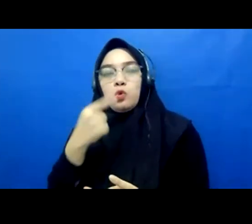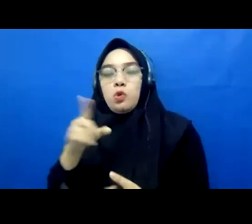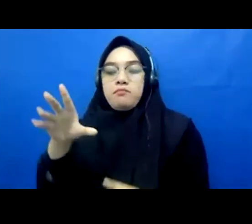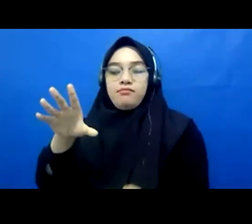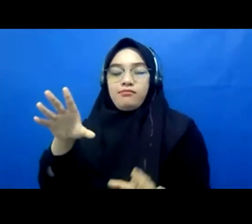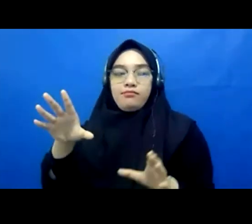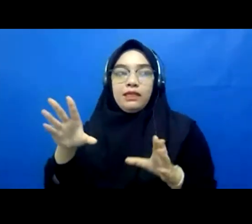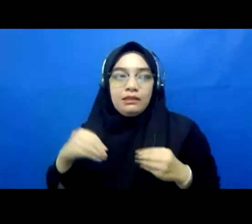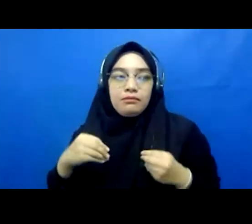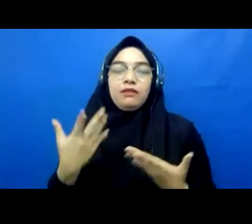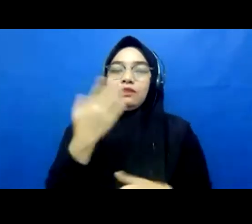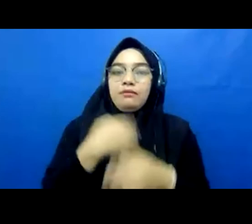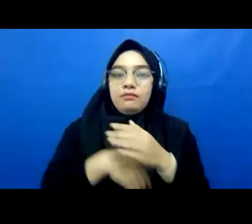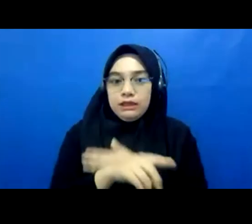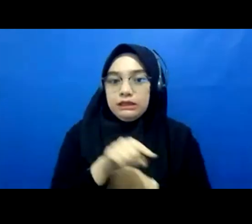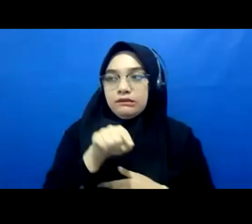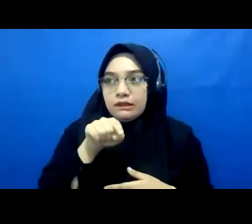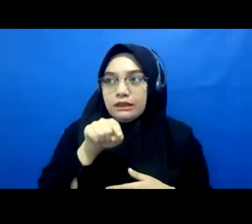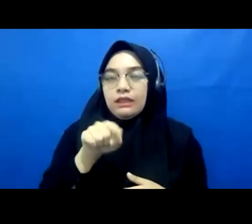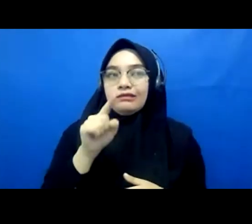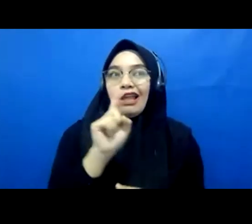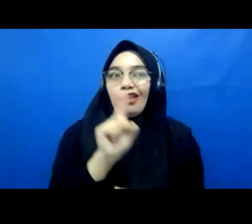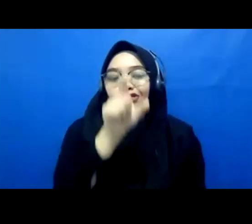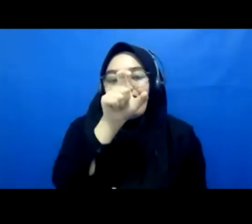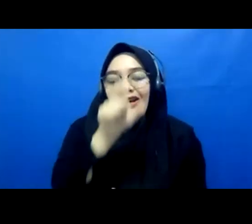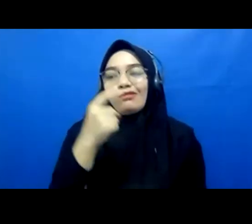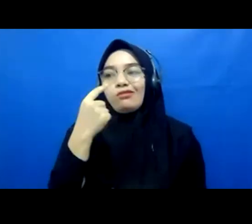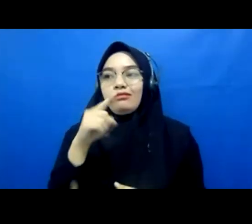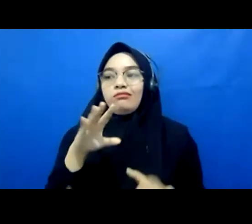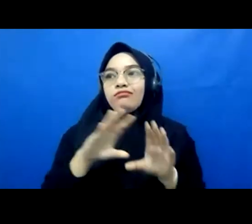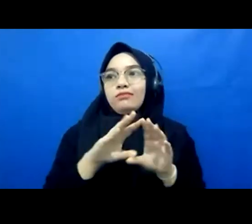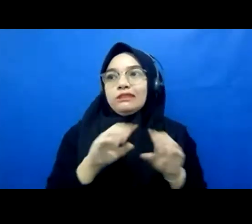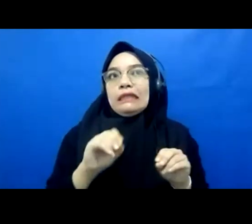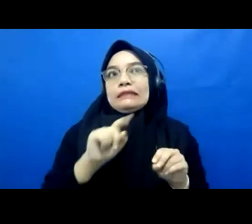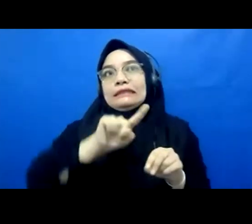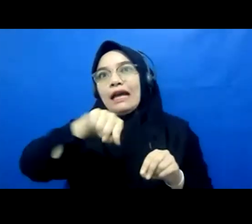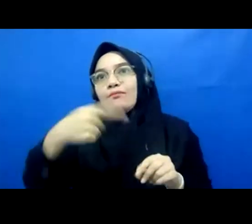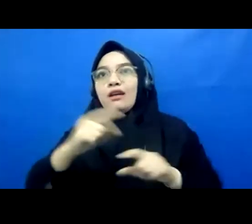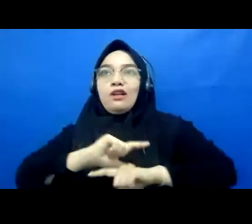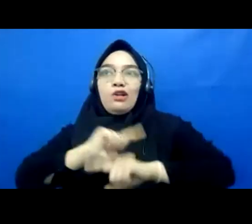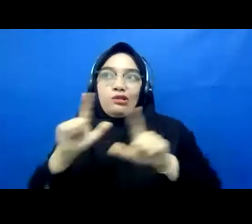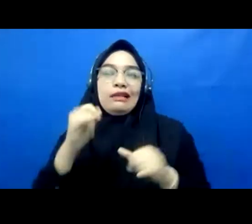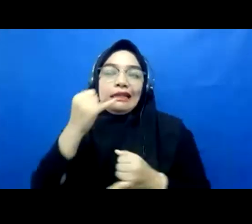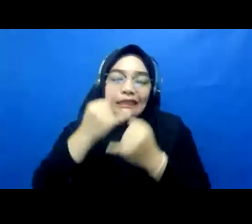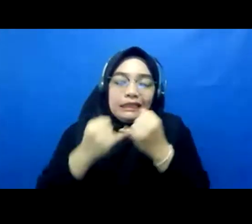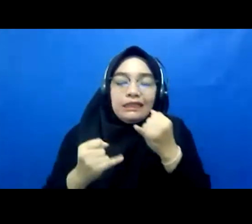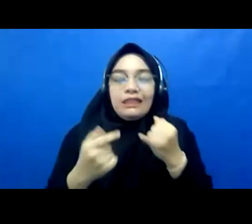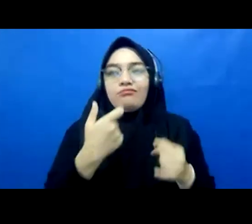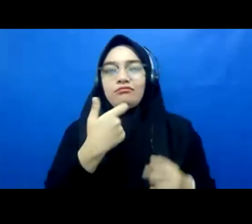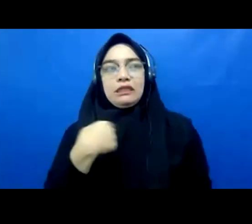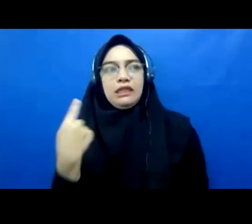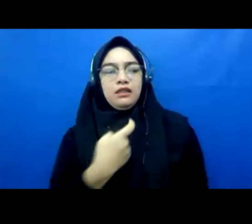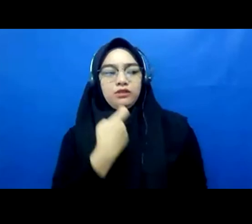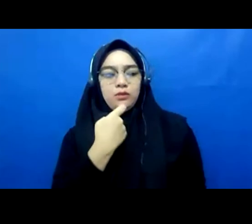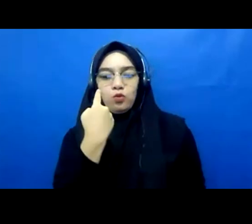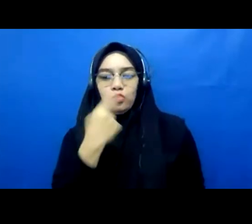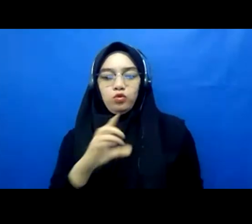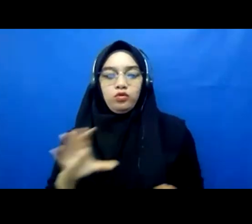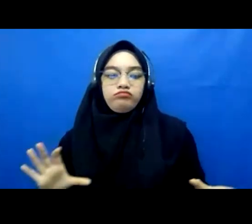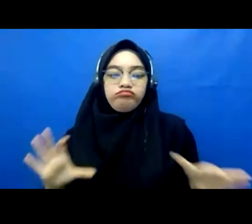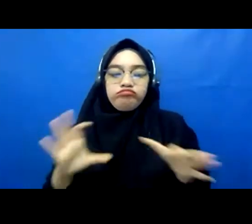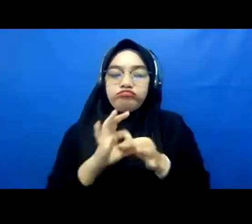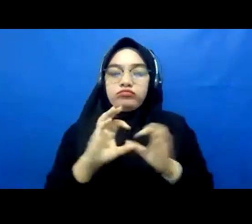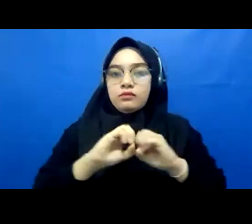inclusive organizations, which is what we were modeling. So it then became our challenge to solve